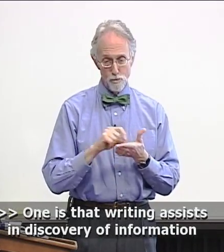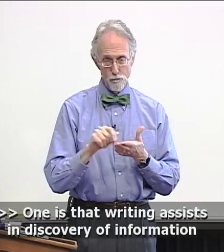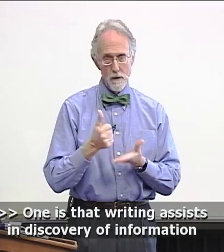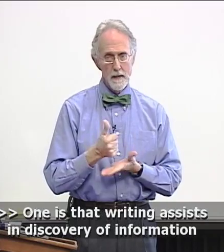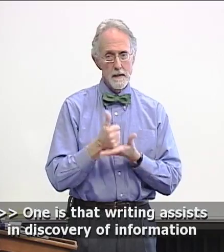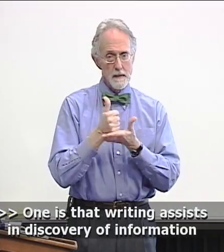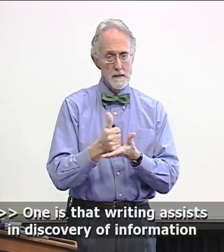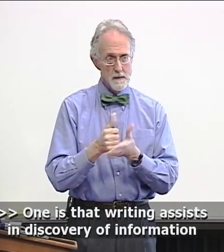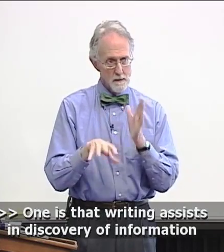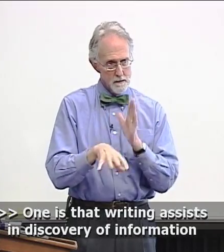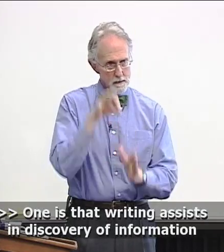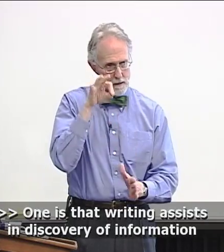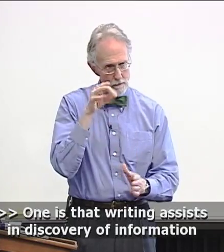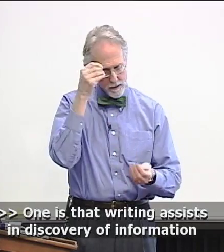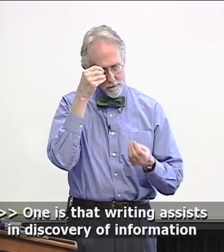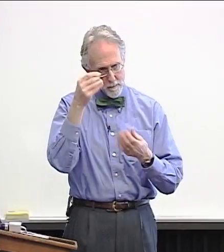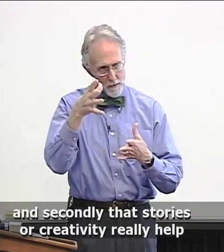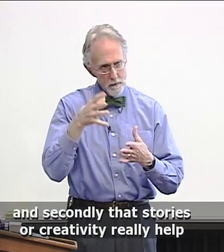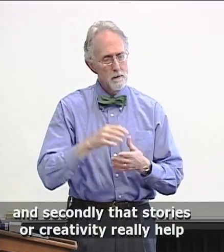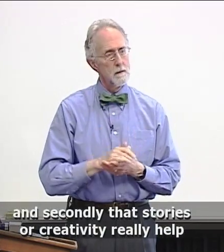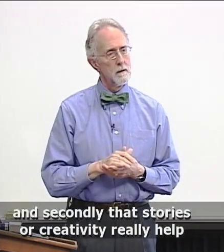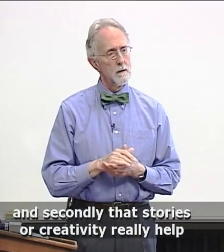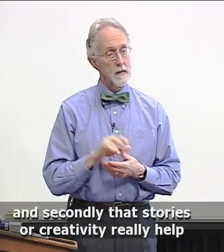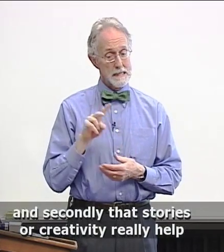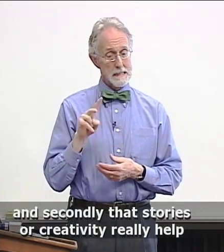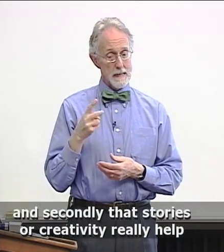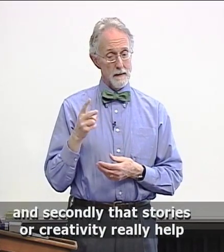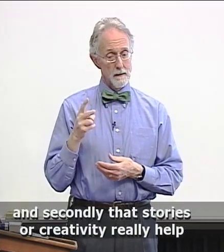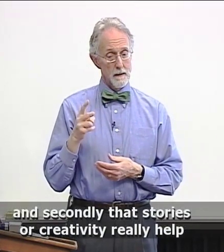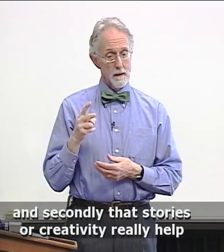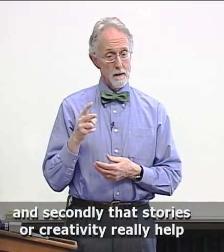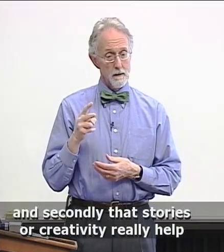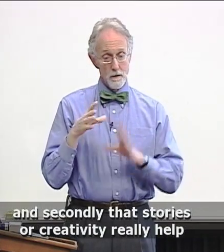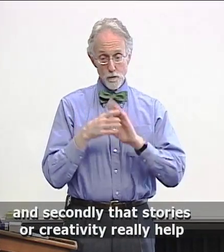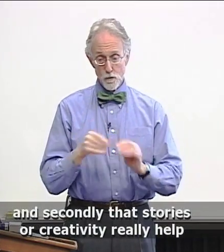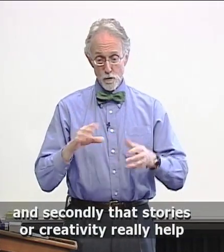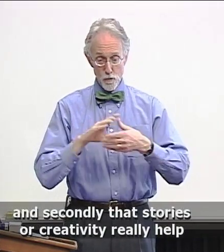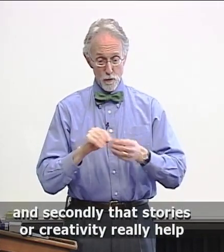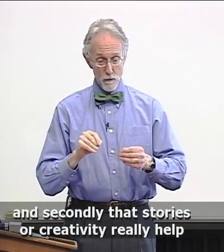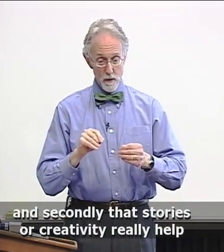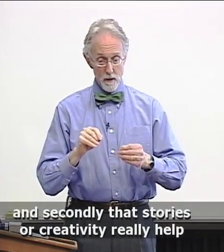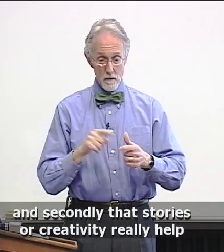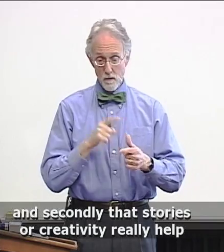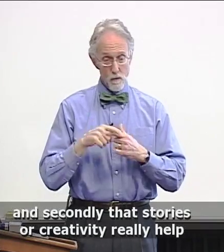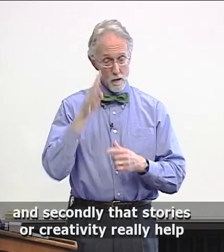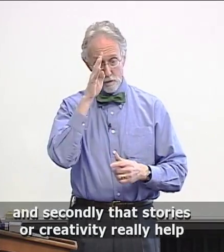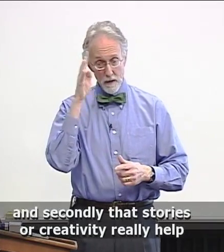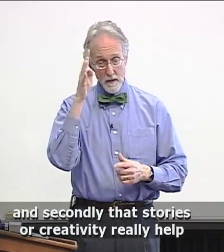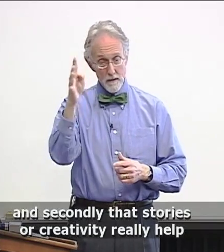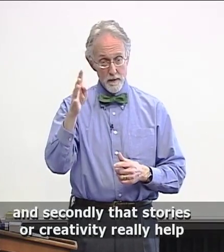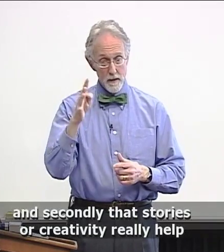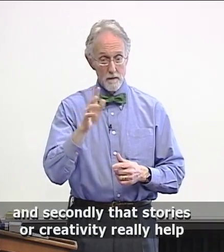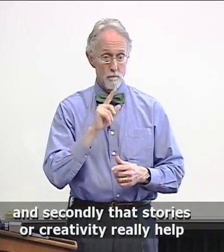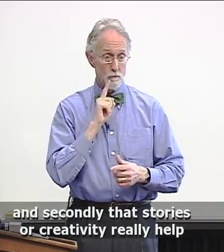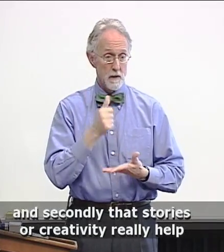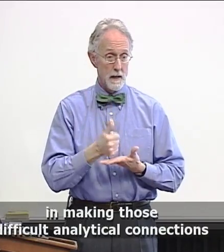of information. And secondly, that stories or creativity really help in